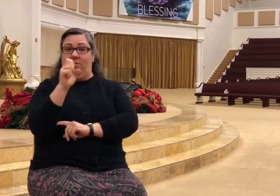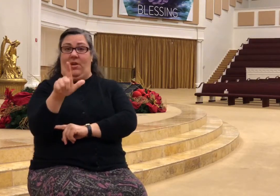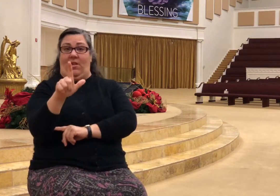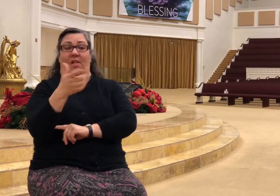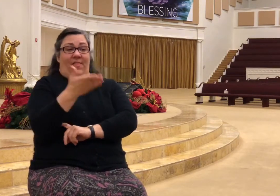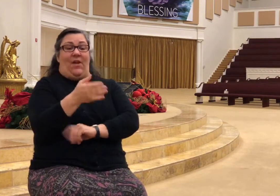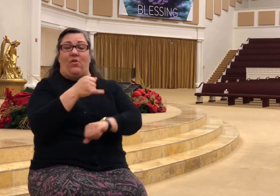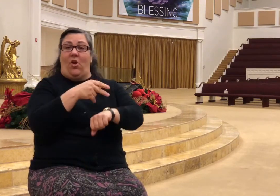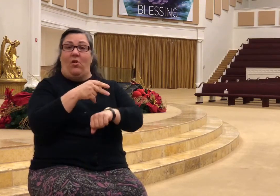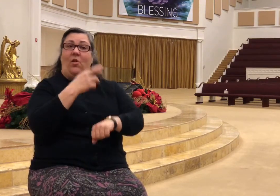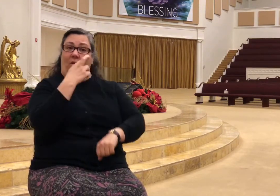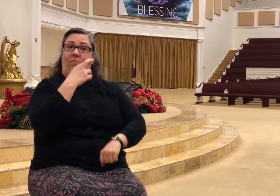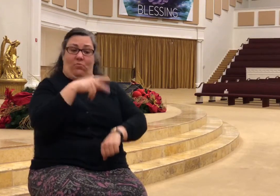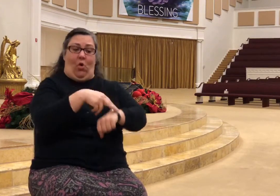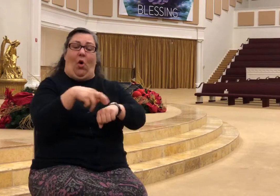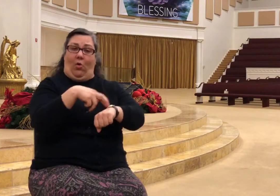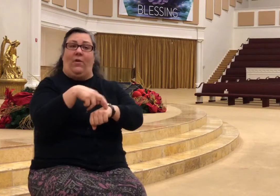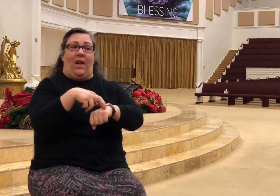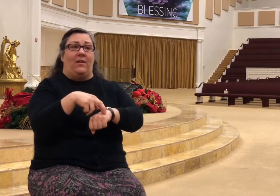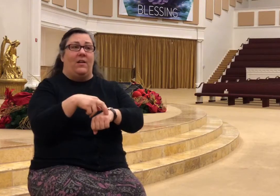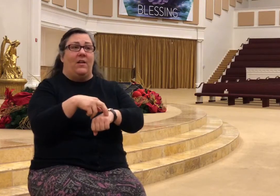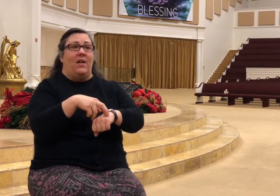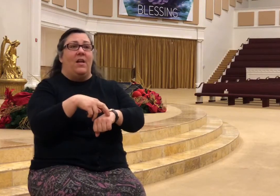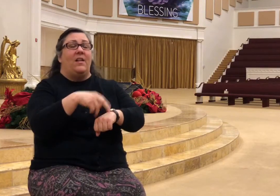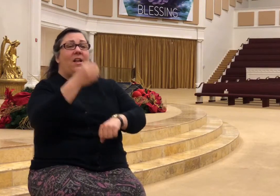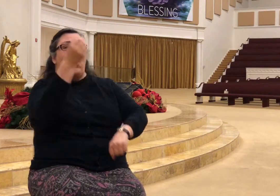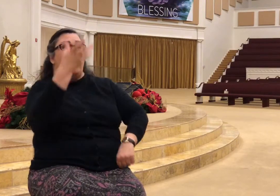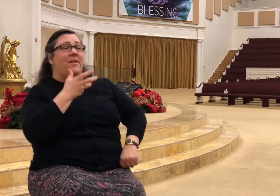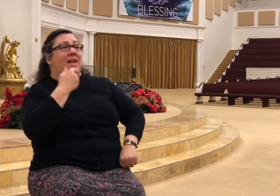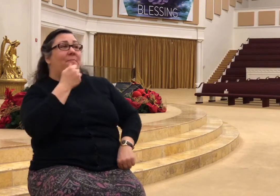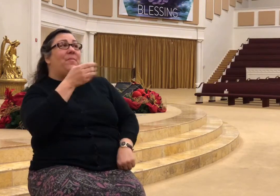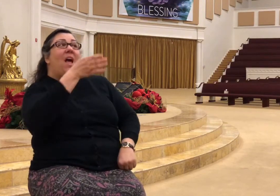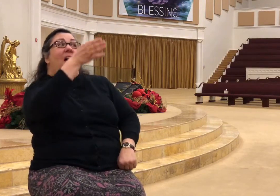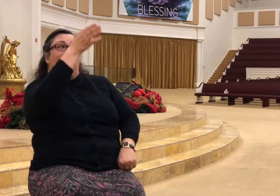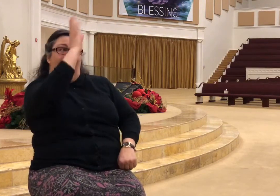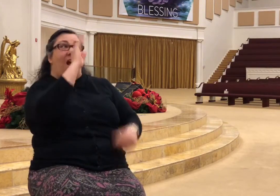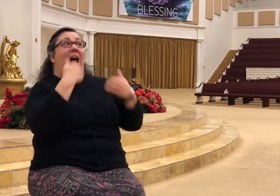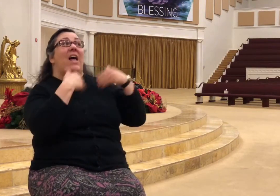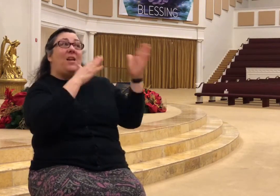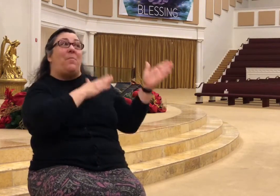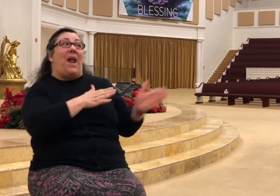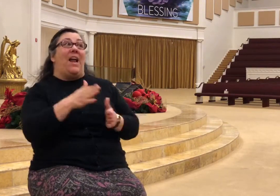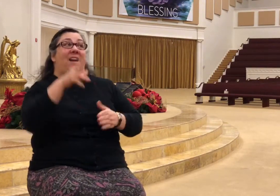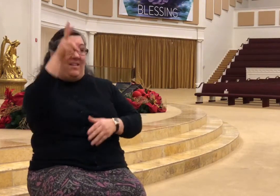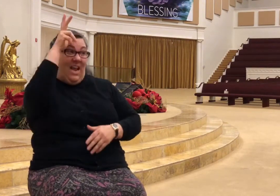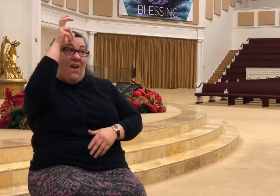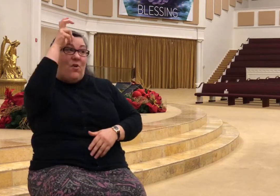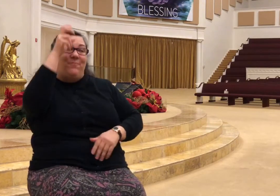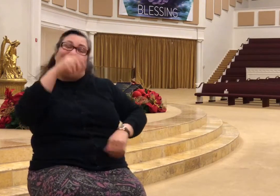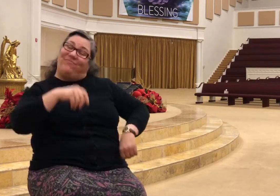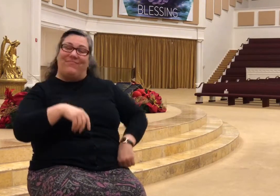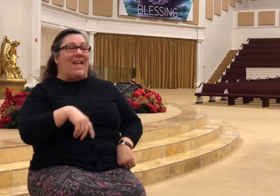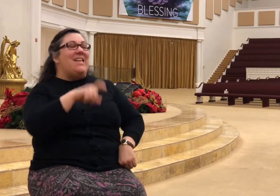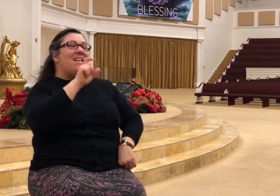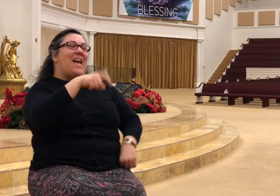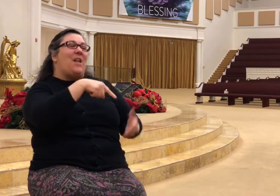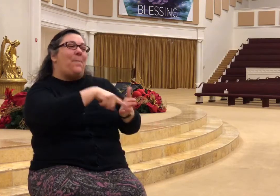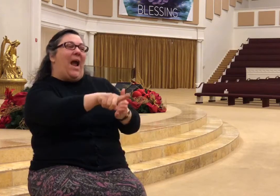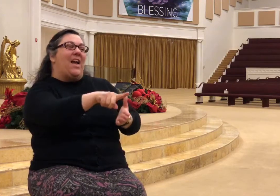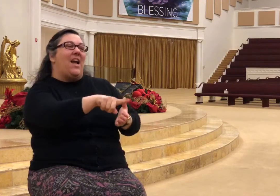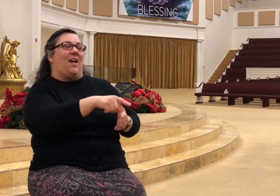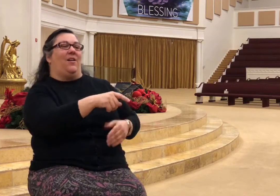and he told me, he said, Pastor, all I know is God must be up to something and the devil's going to have to pay a trespass offering.